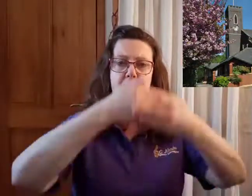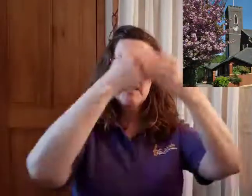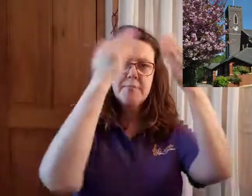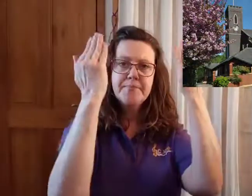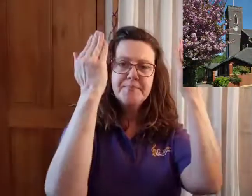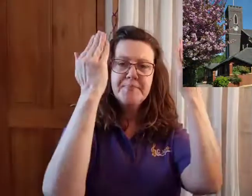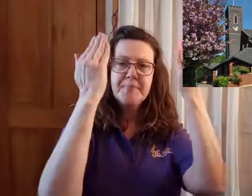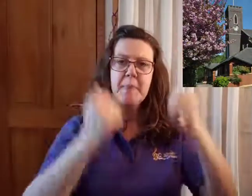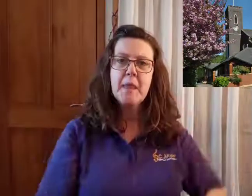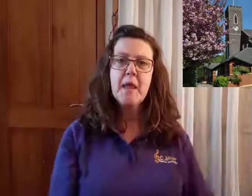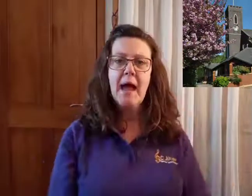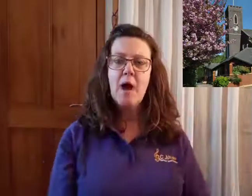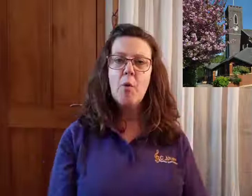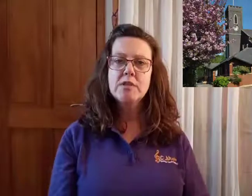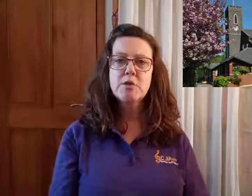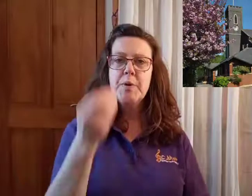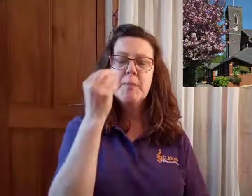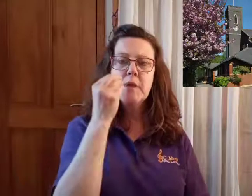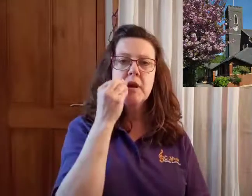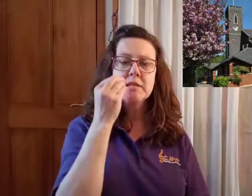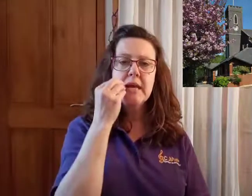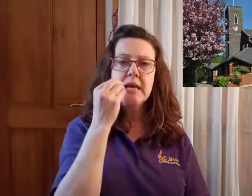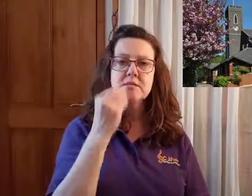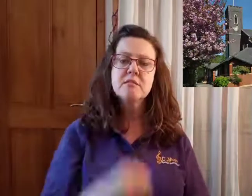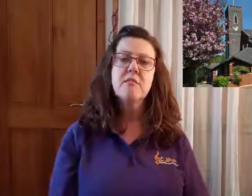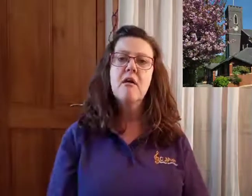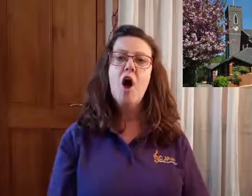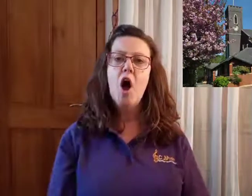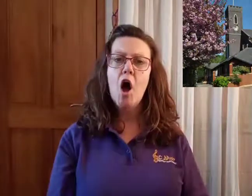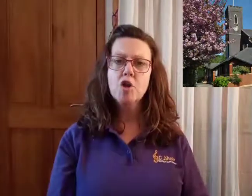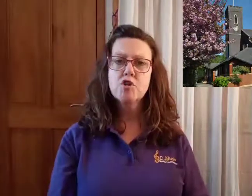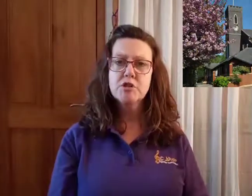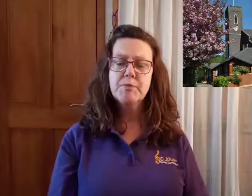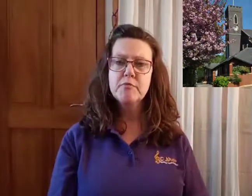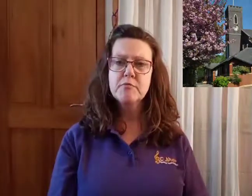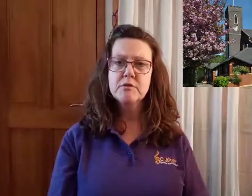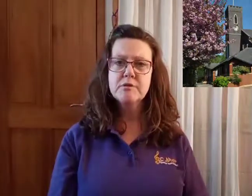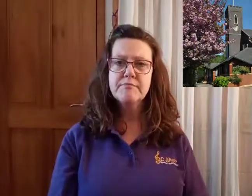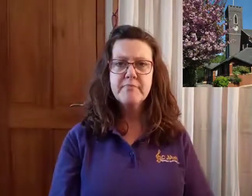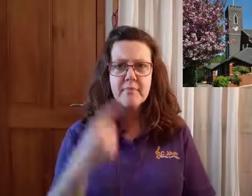Friday, when some people like to eat hot cross buns.